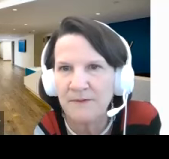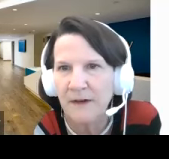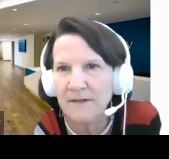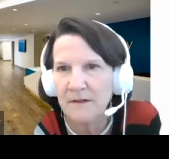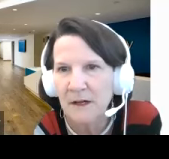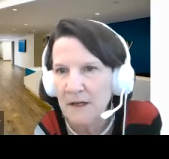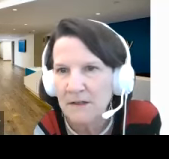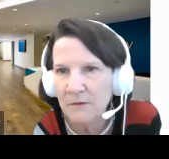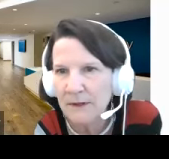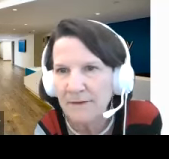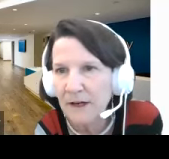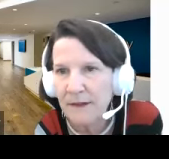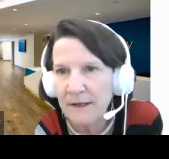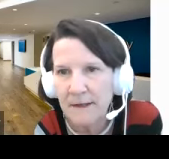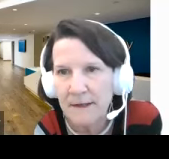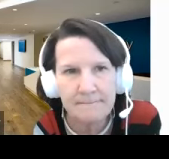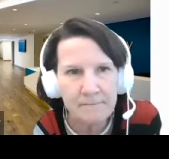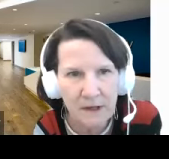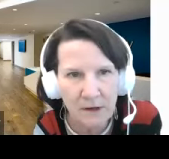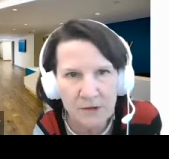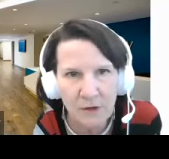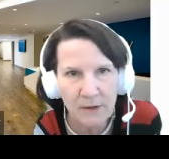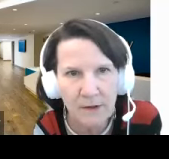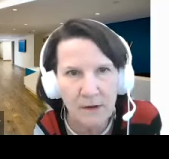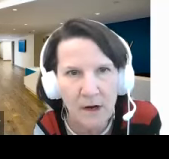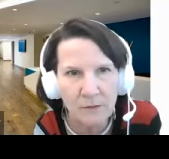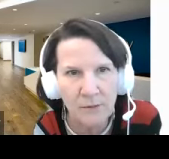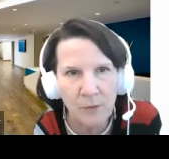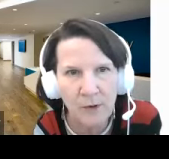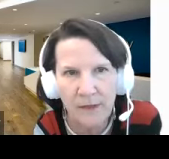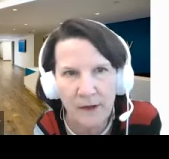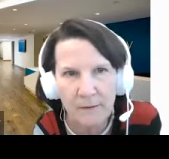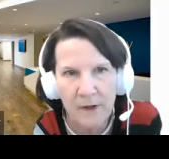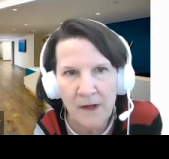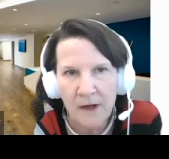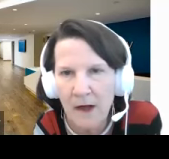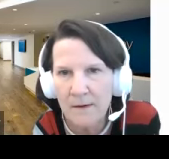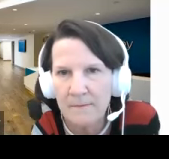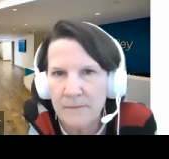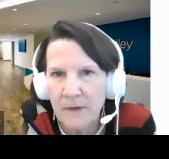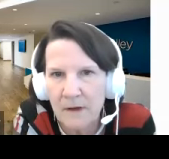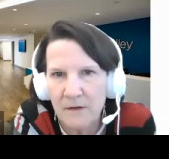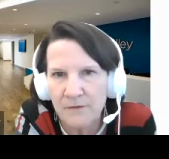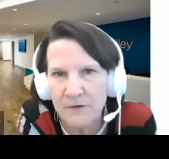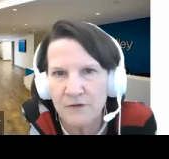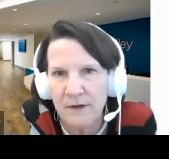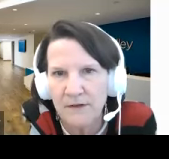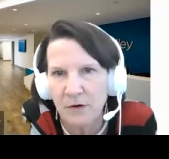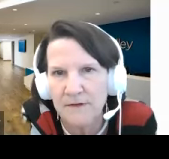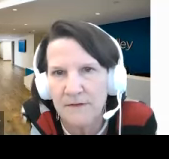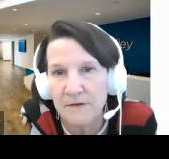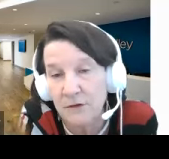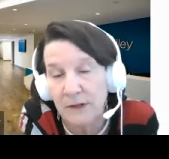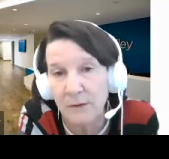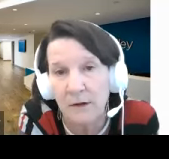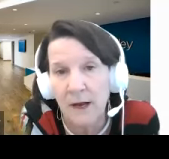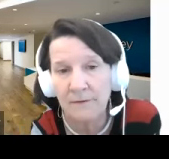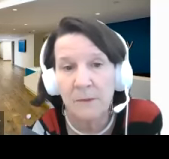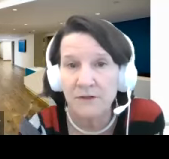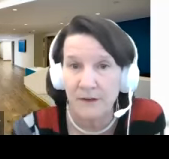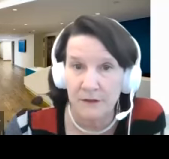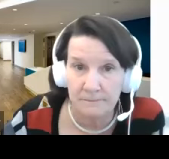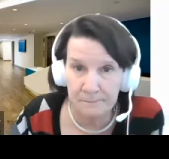may be facing, doing everyday things like here I'm showing our room with folks trying to cross the street